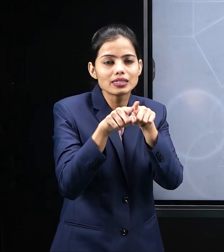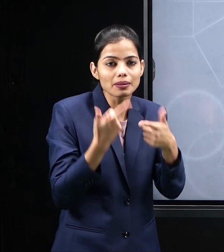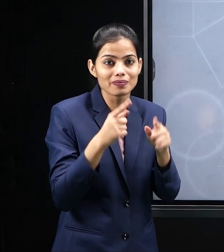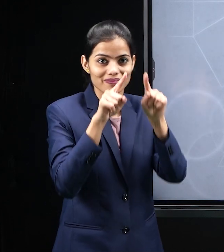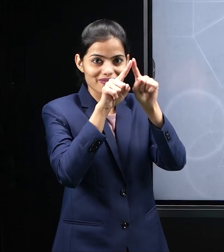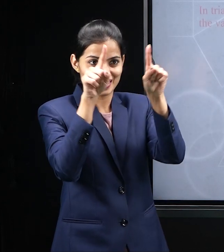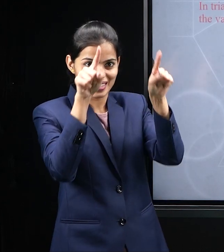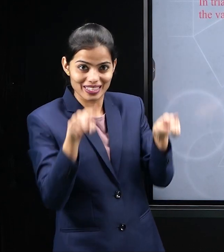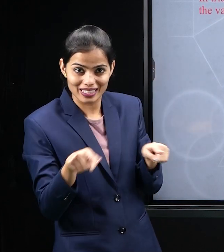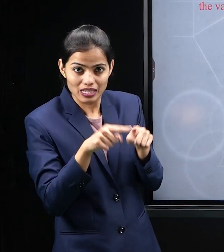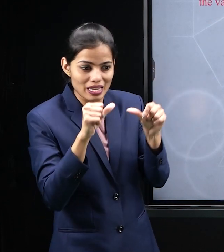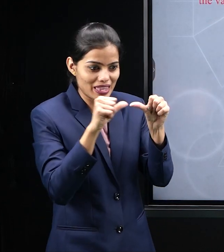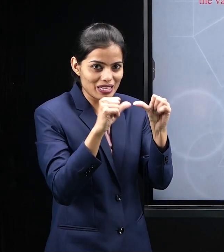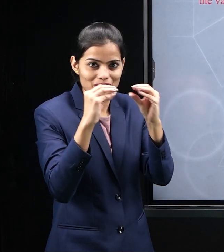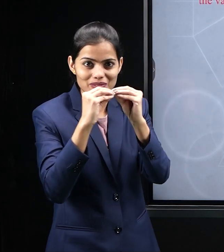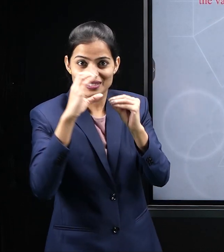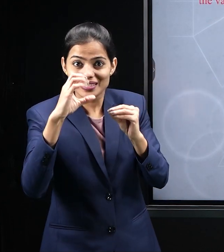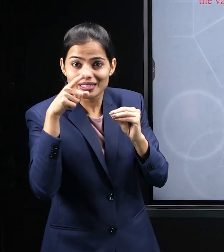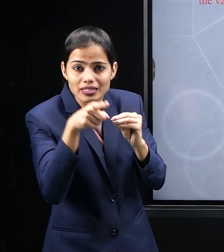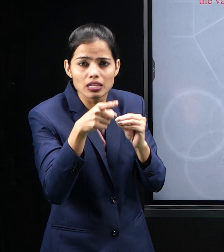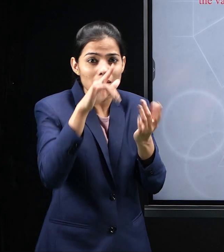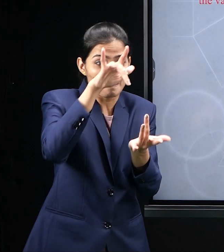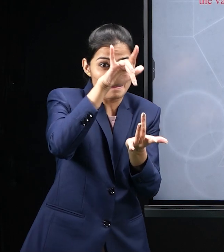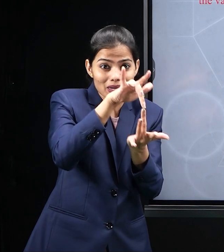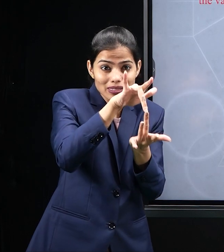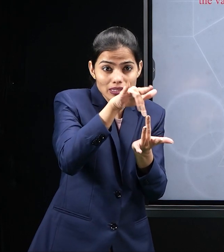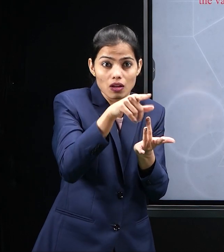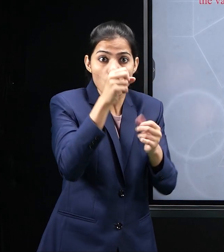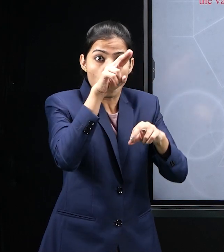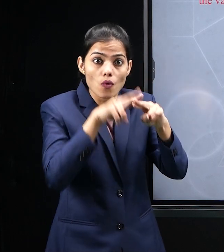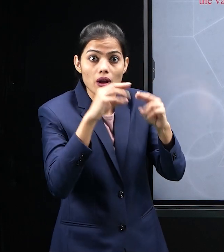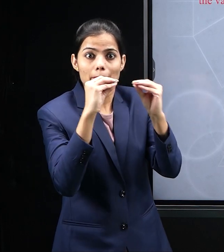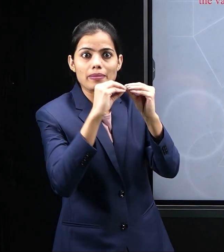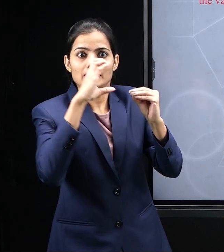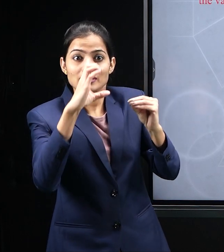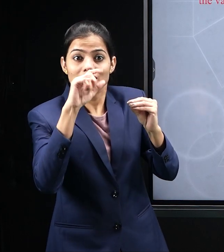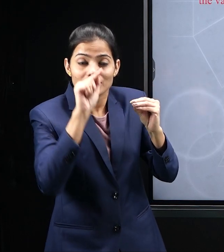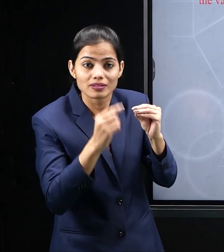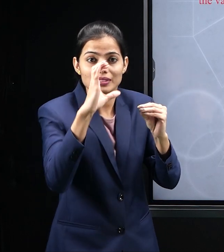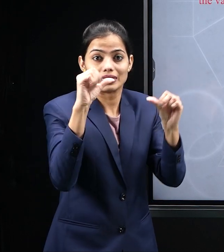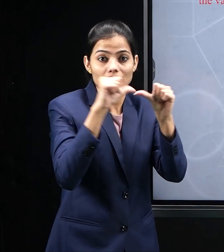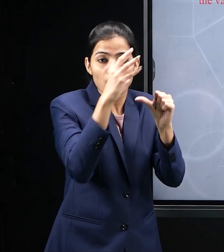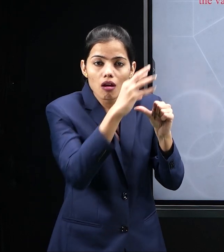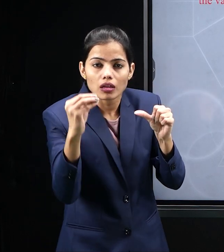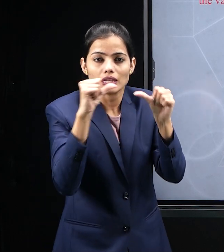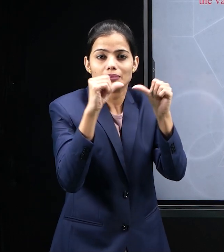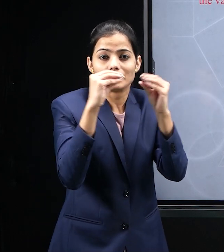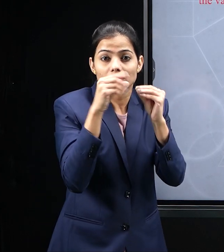Example, in triangle ABC, the midpoints of BC, CA and